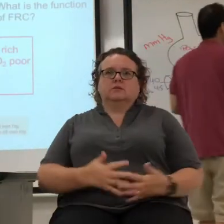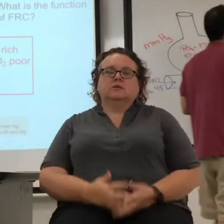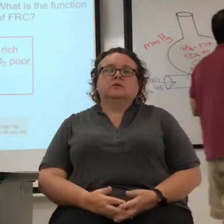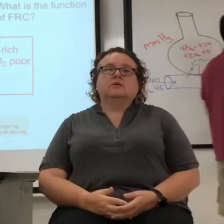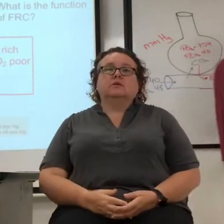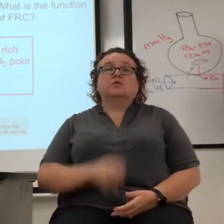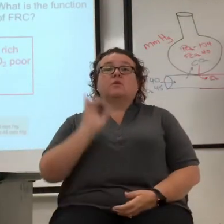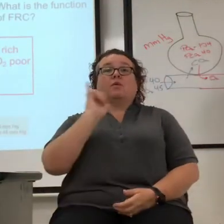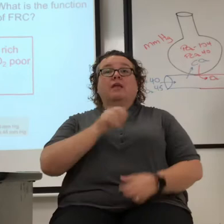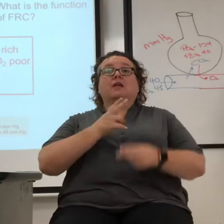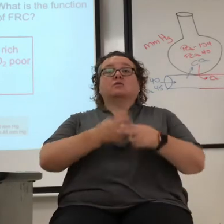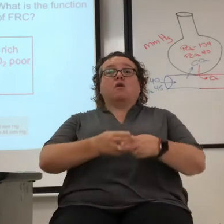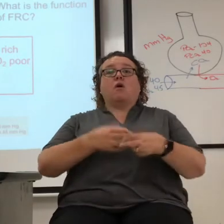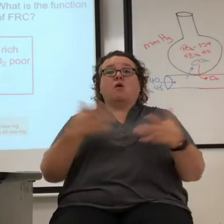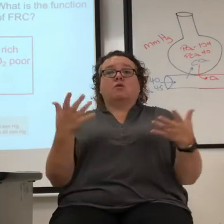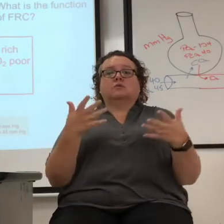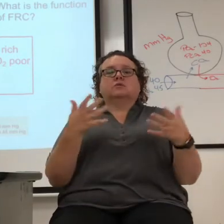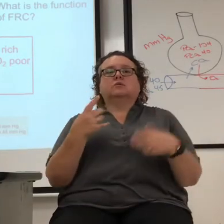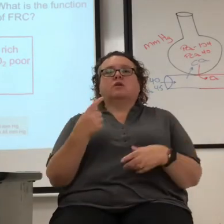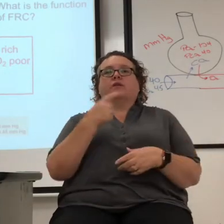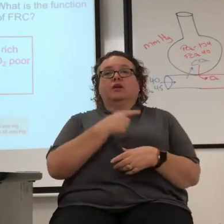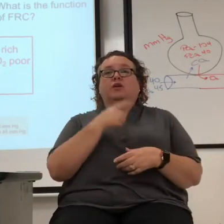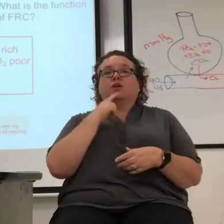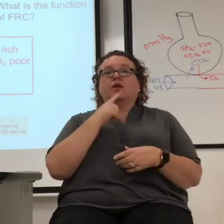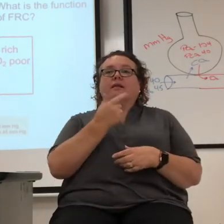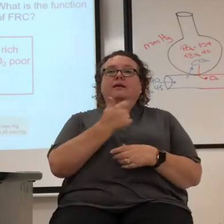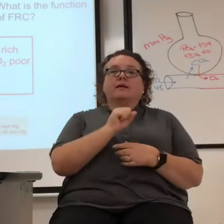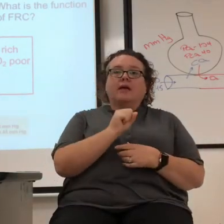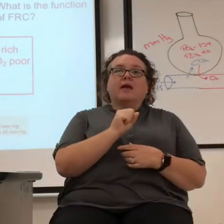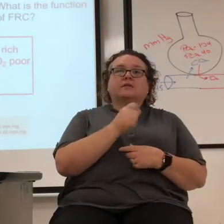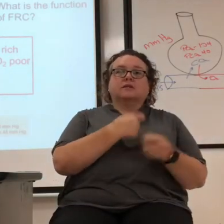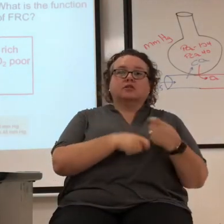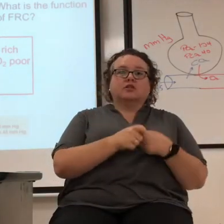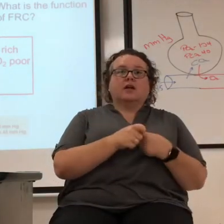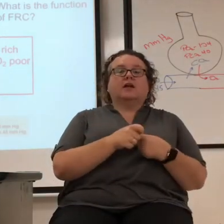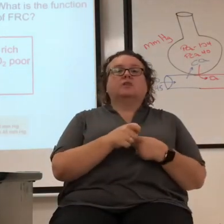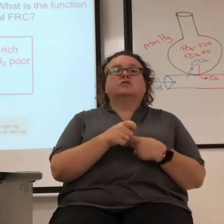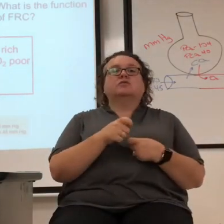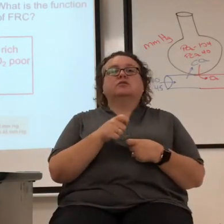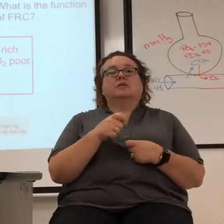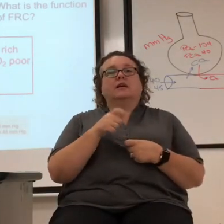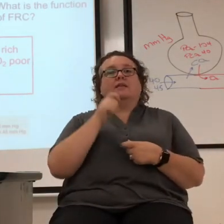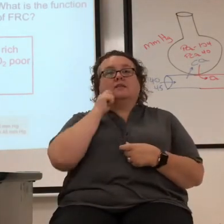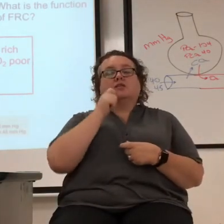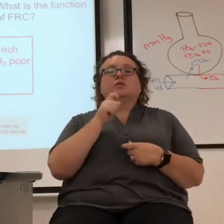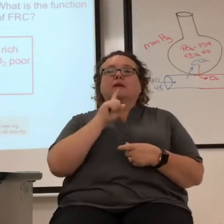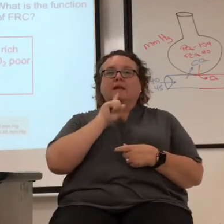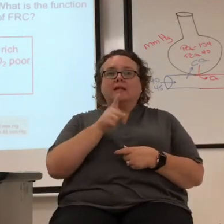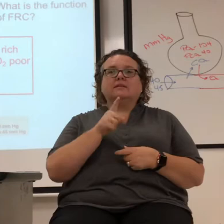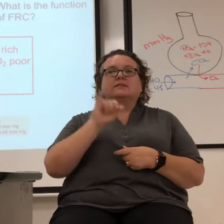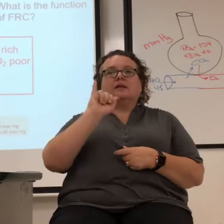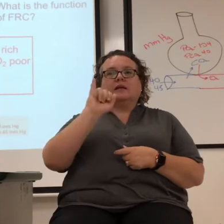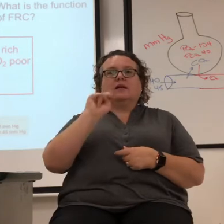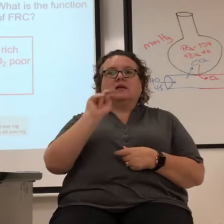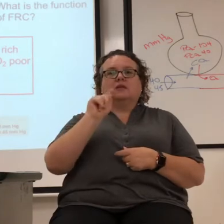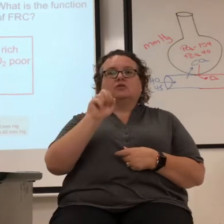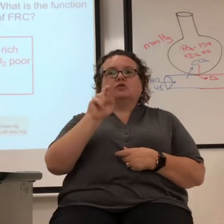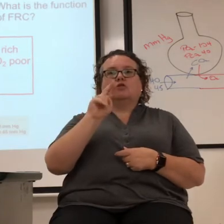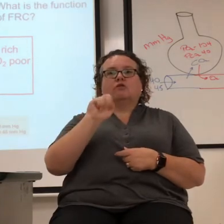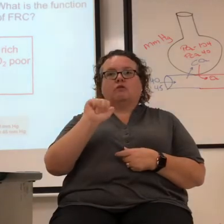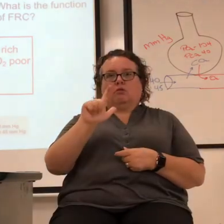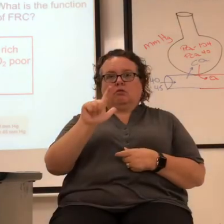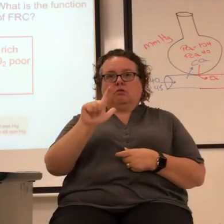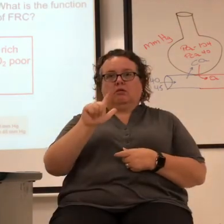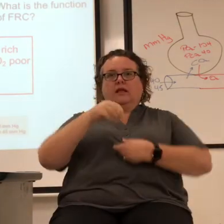So this is called, over here, the gas exchange in the peripheral tissues is internal respiration.